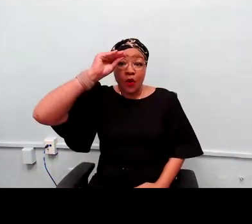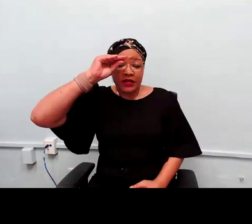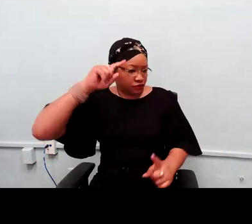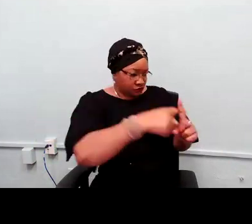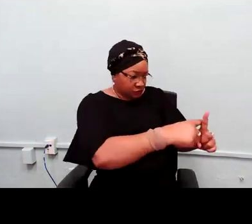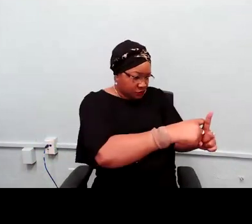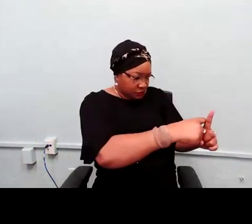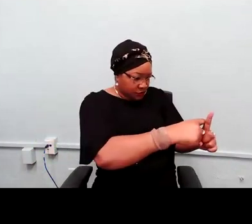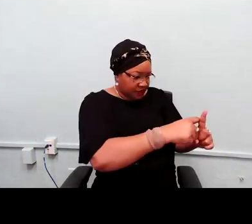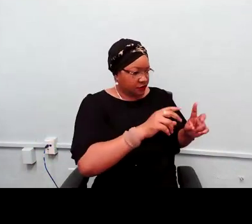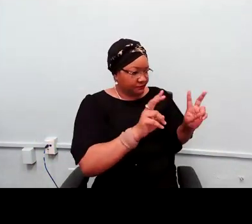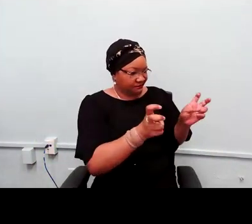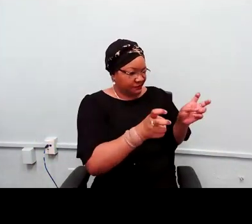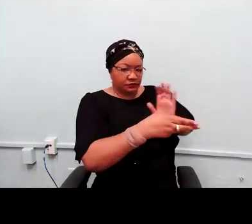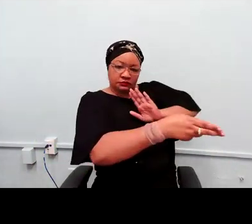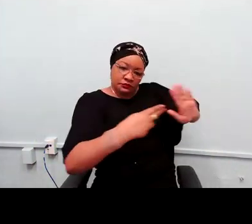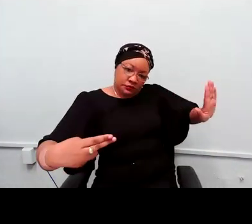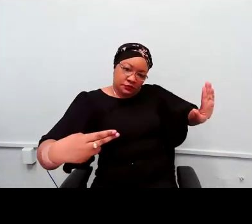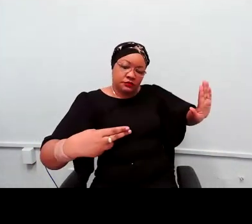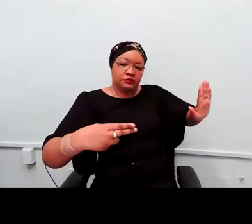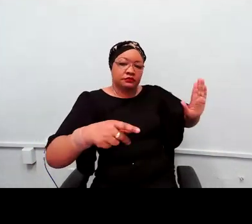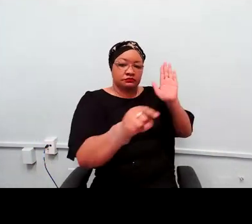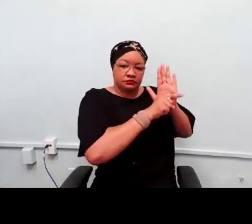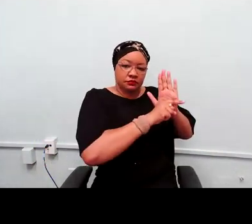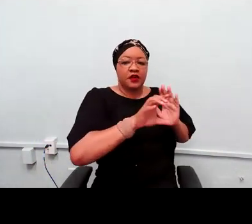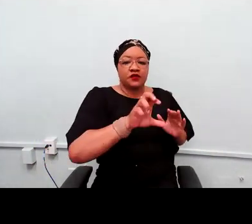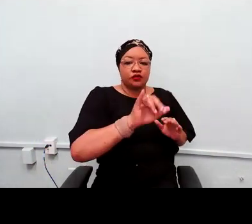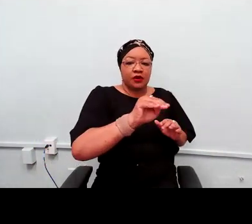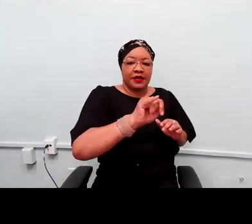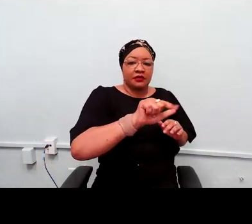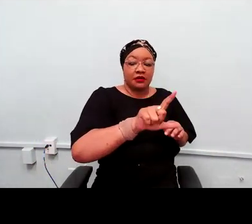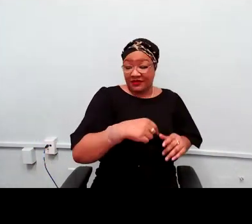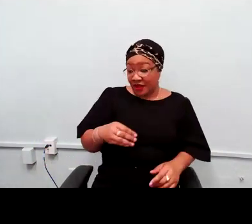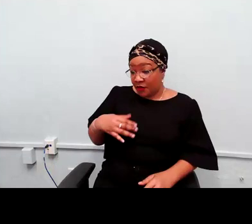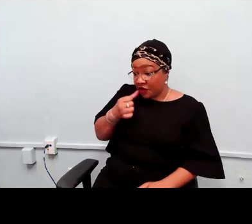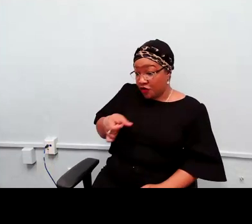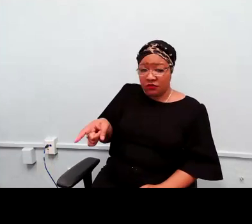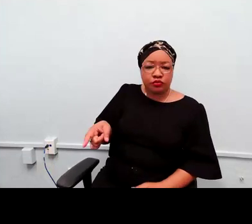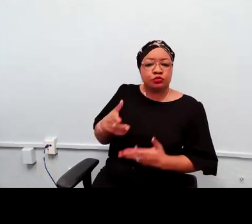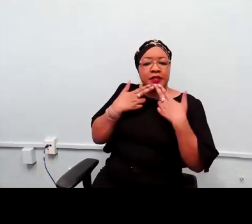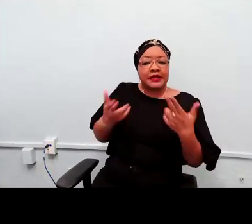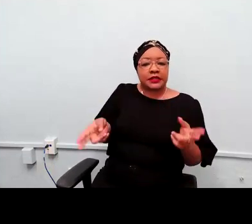as criminal, right, than the white girl was. So they just used that to their advantage.